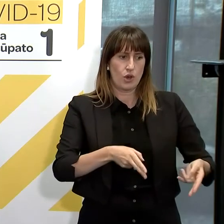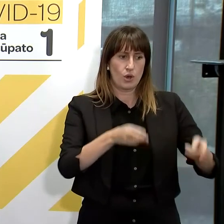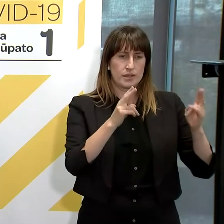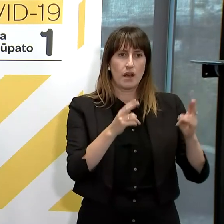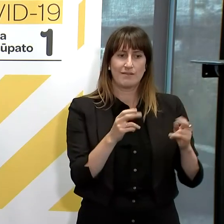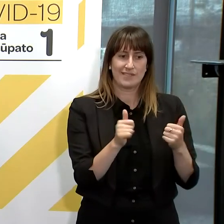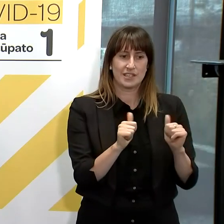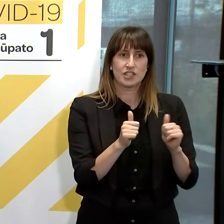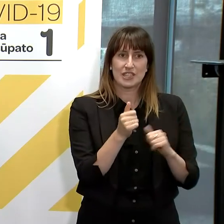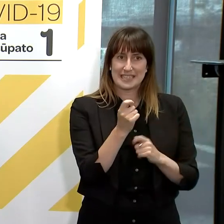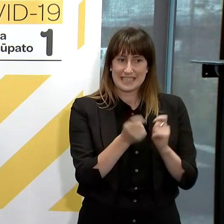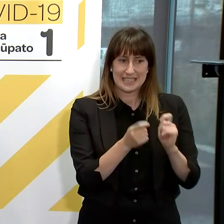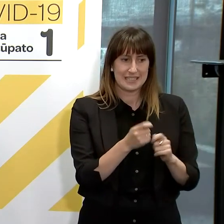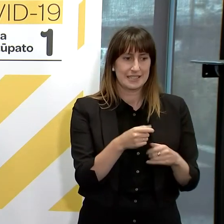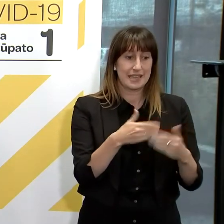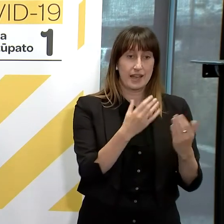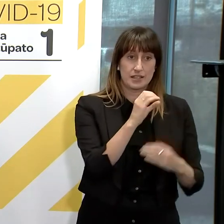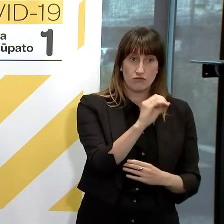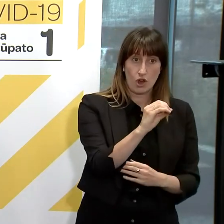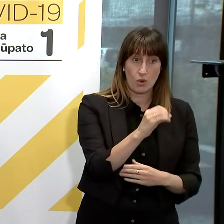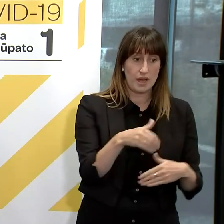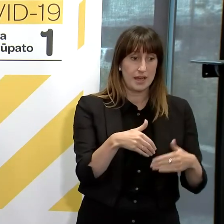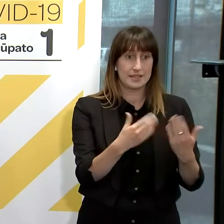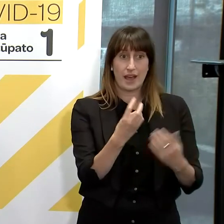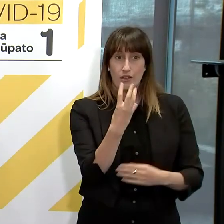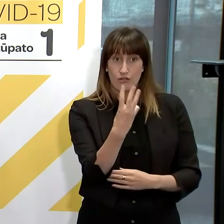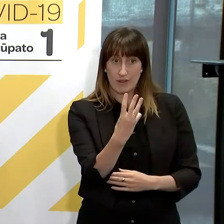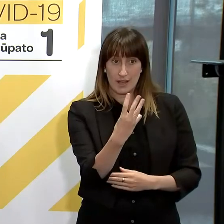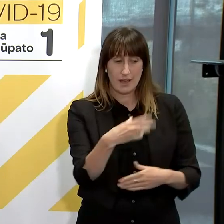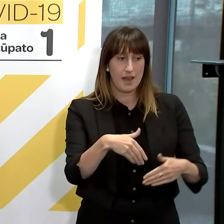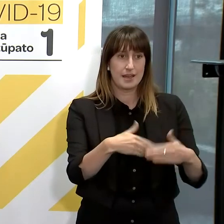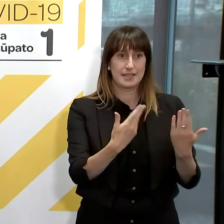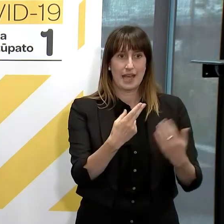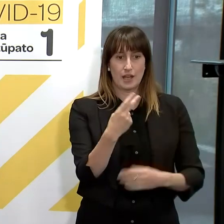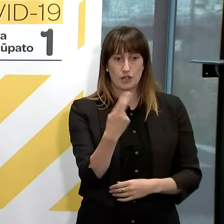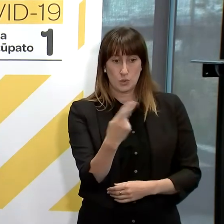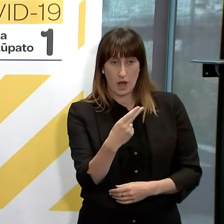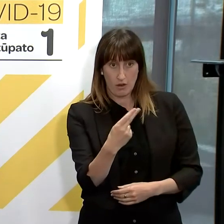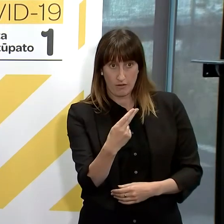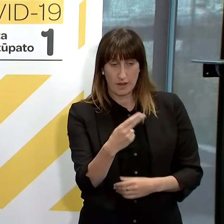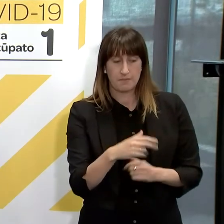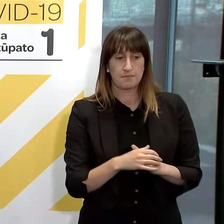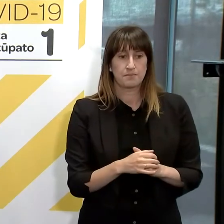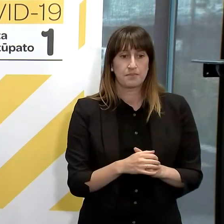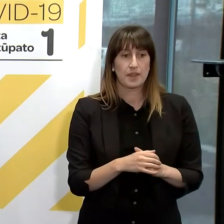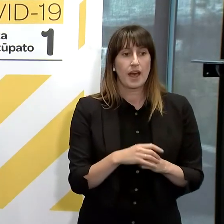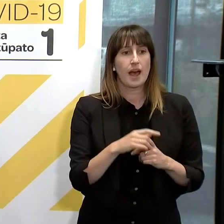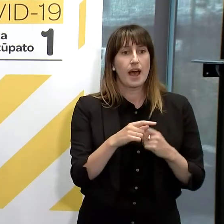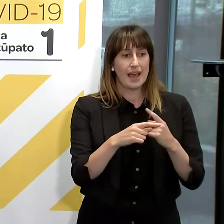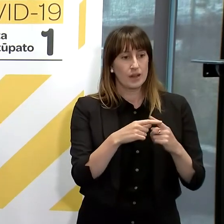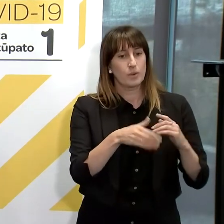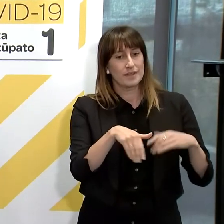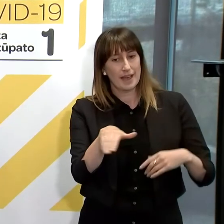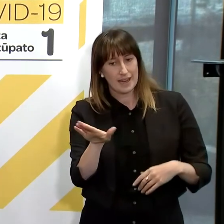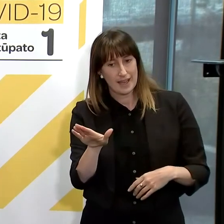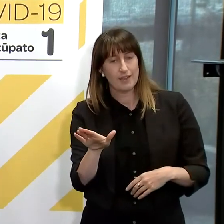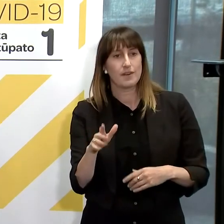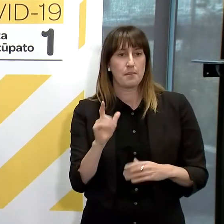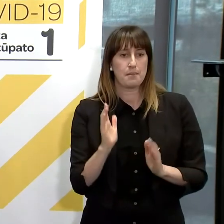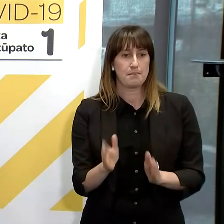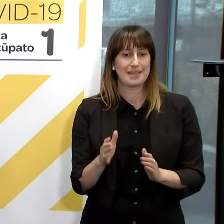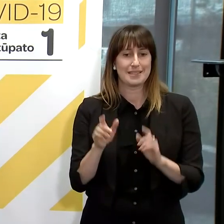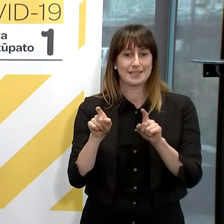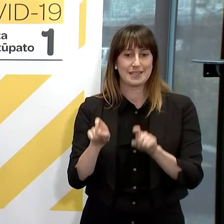for all Pullman managed isolation guests to self-isolate for 5 days following completion of the 14 days